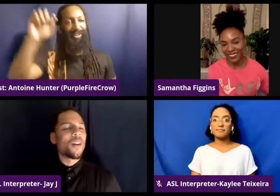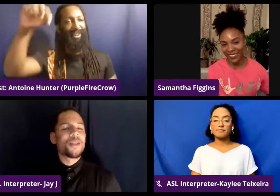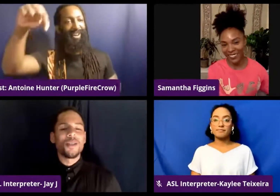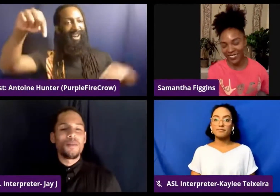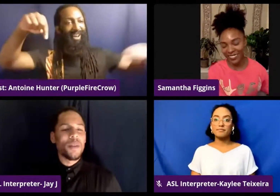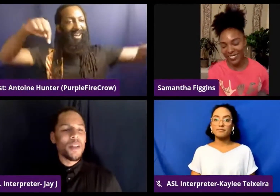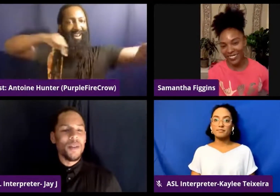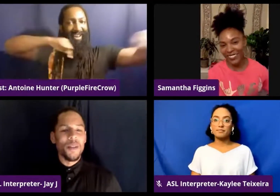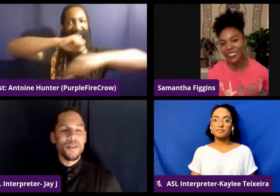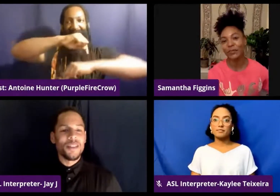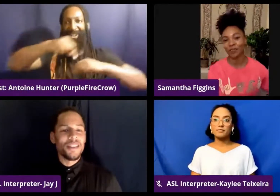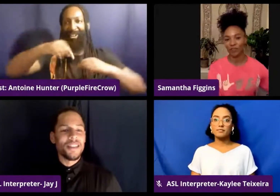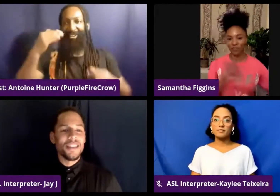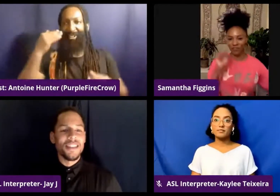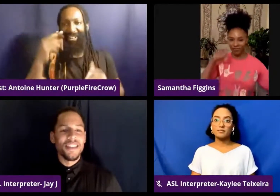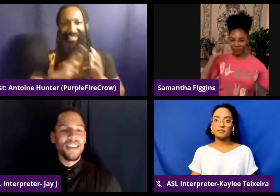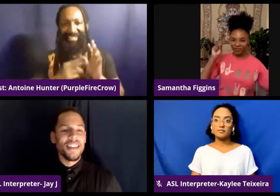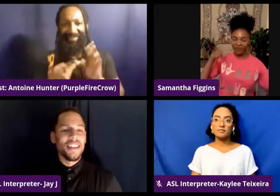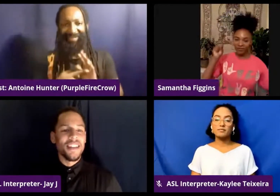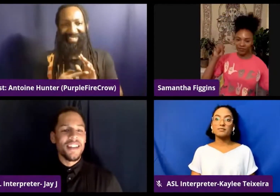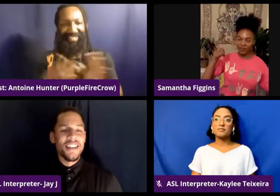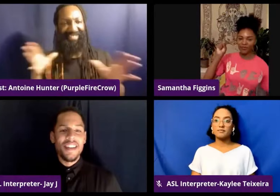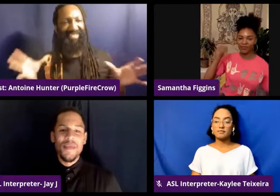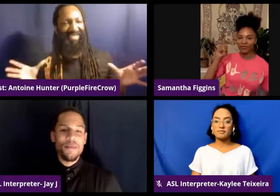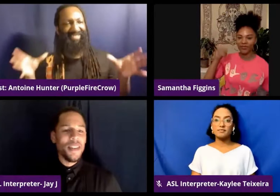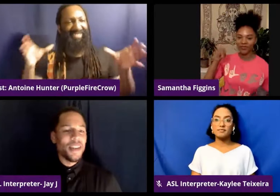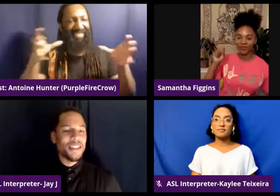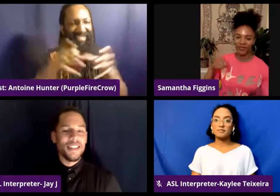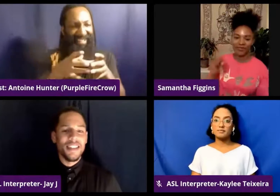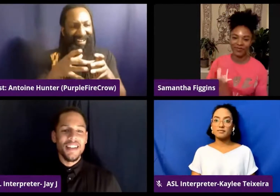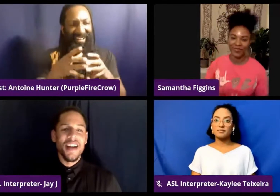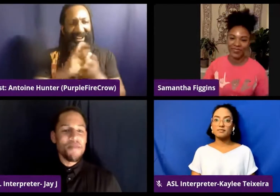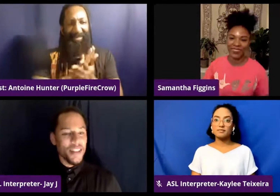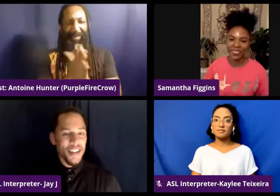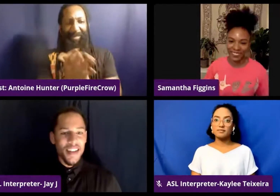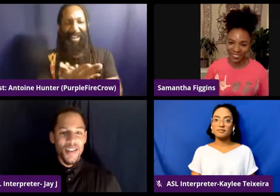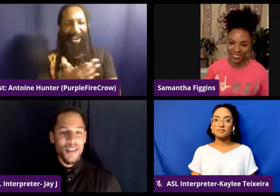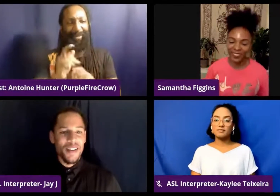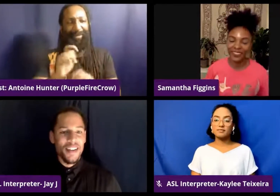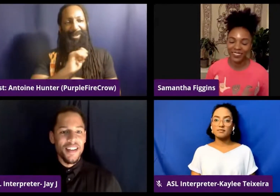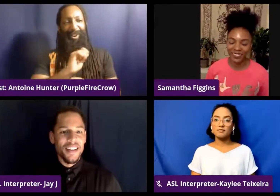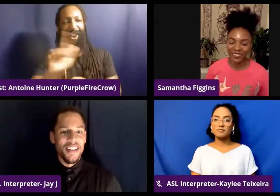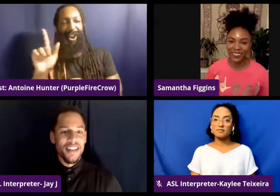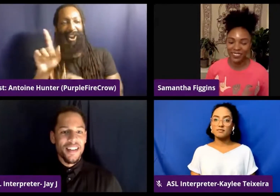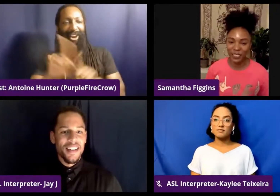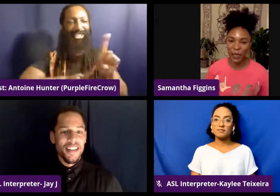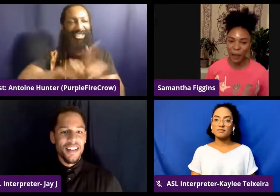We're all superheroes in different places, coming together.